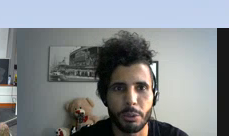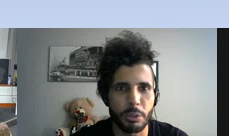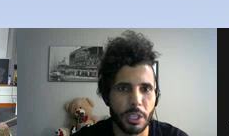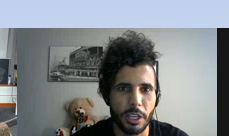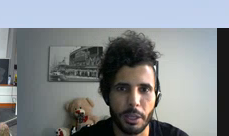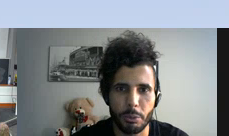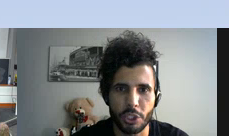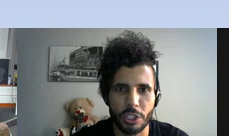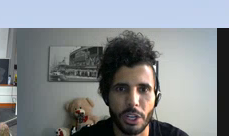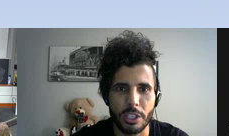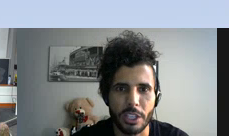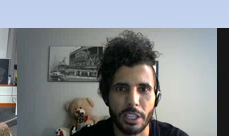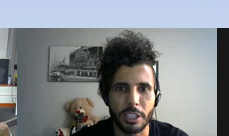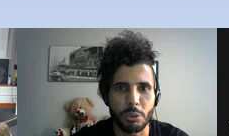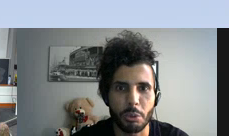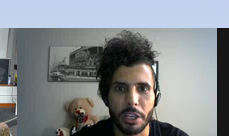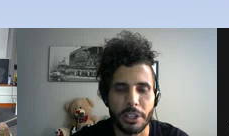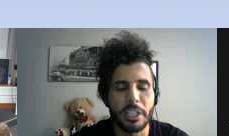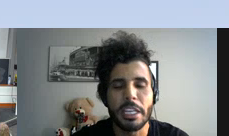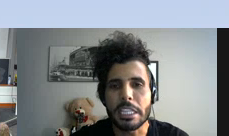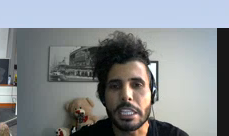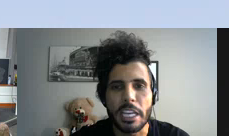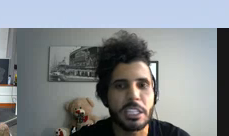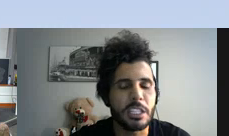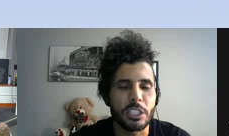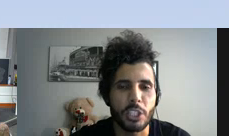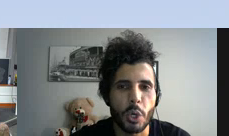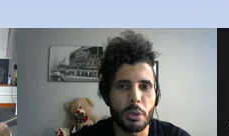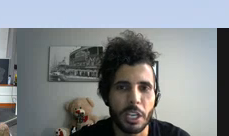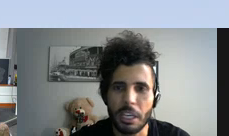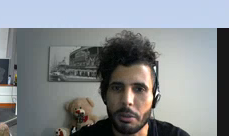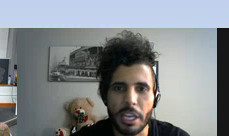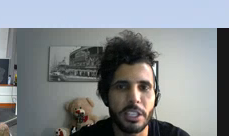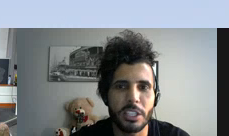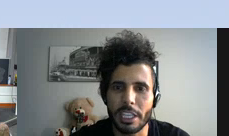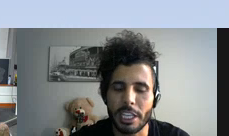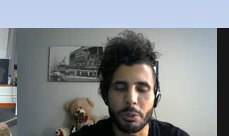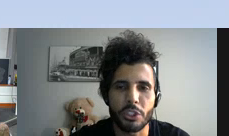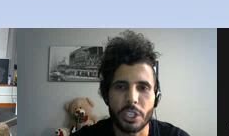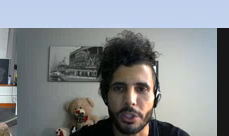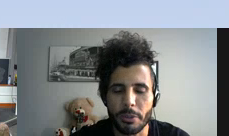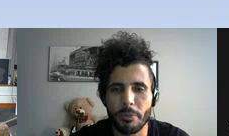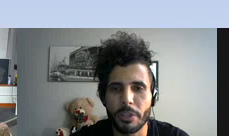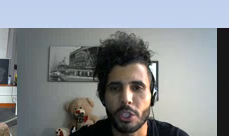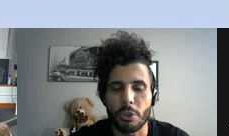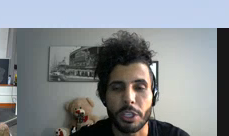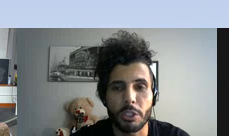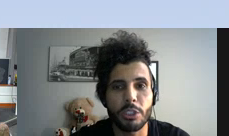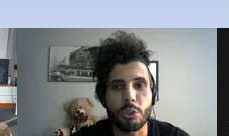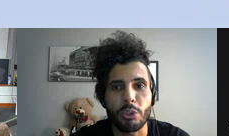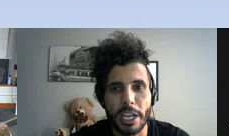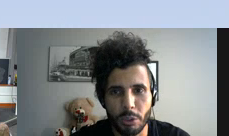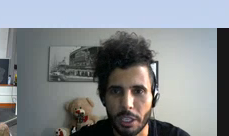hometown, which is called Sadat Tuahar, they didn't know any sign language either. So they couldn't write to